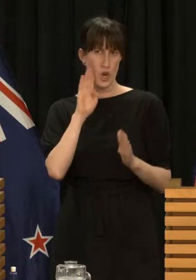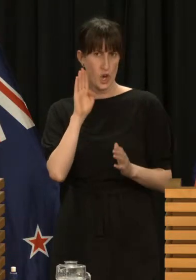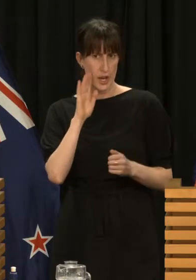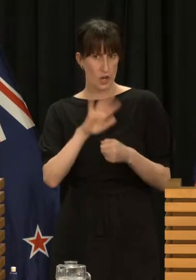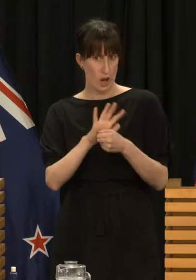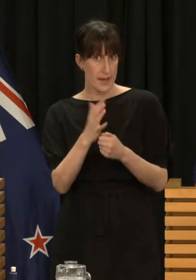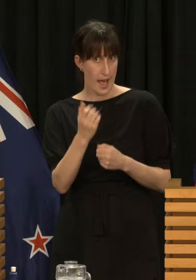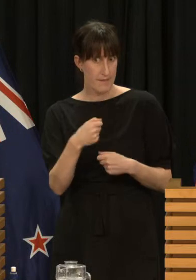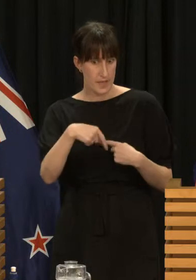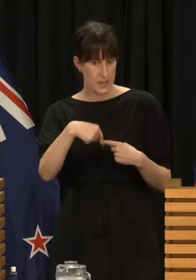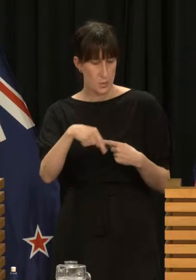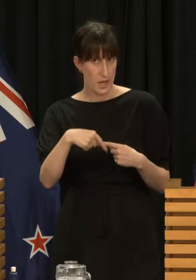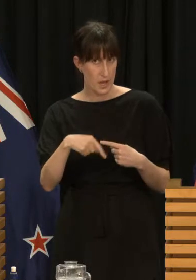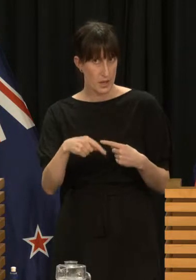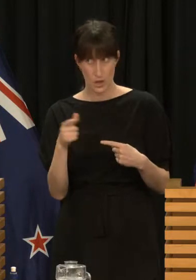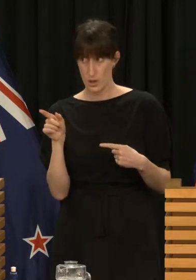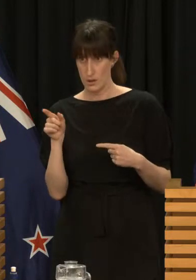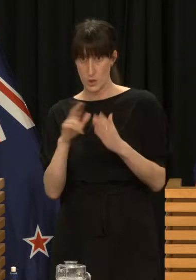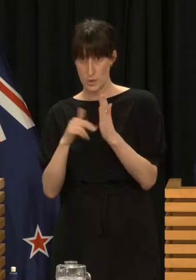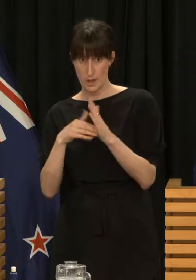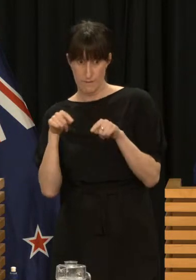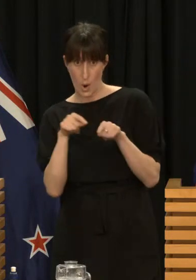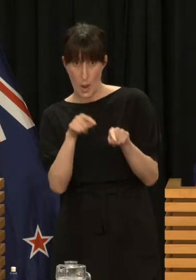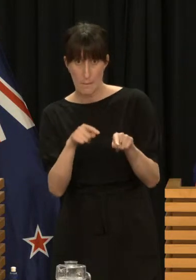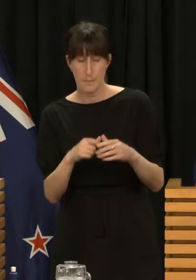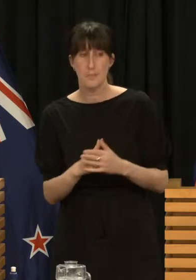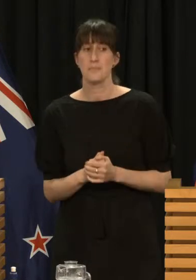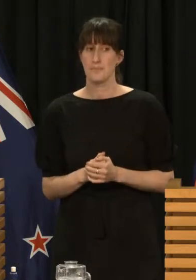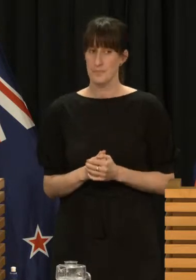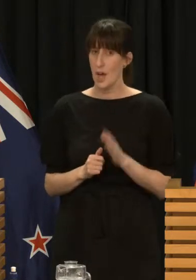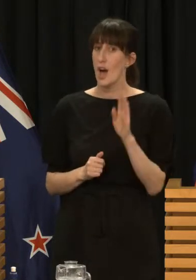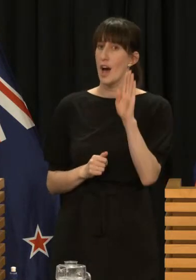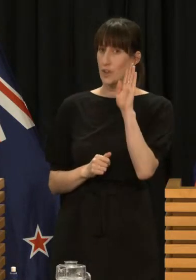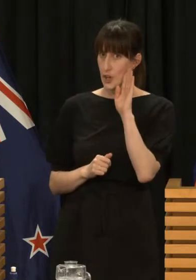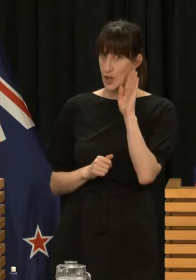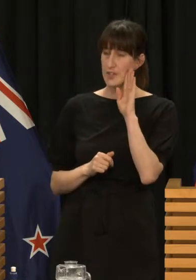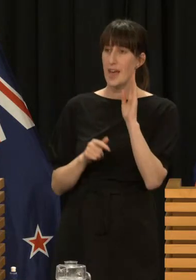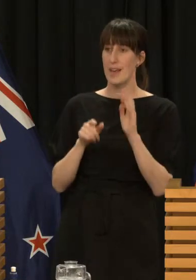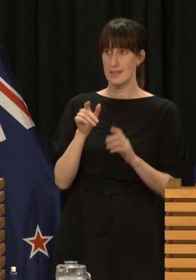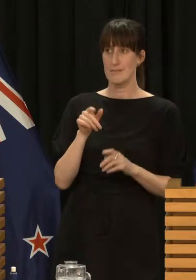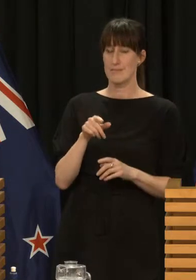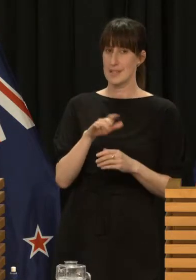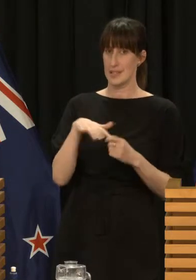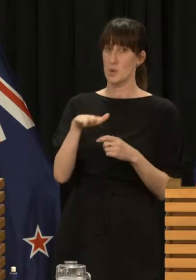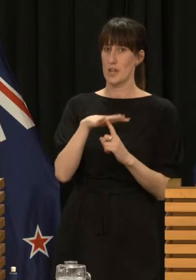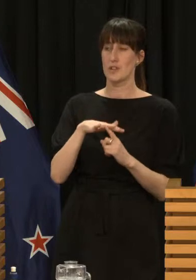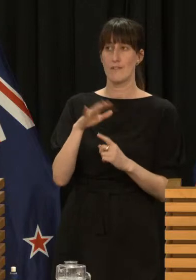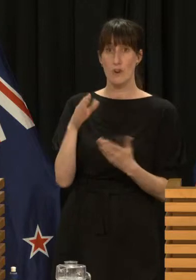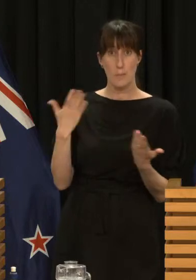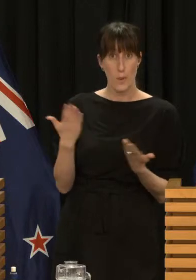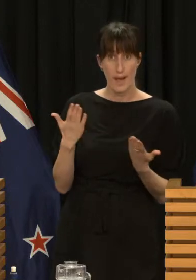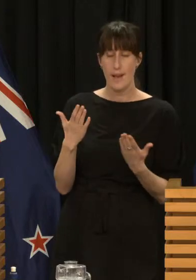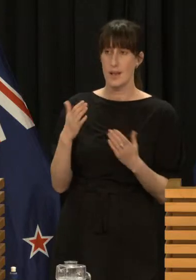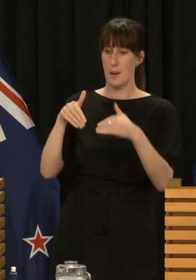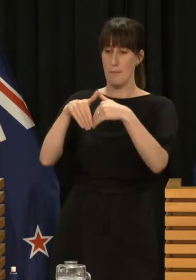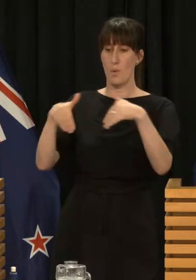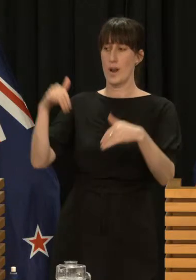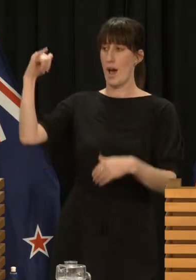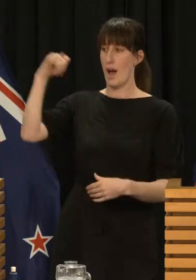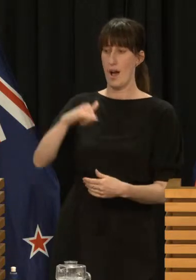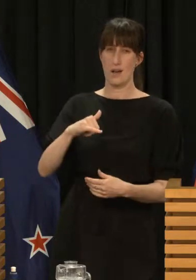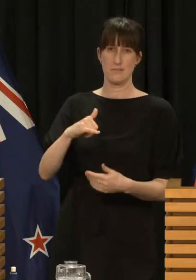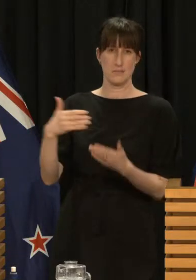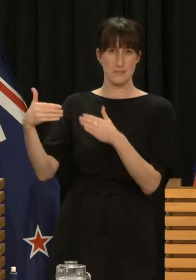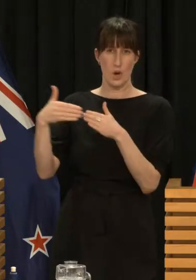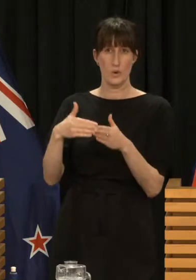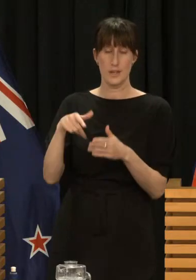up at their border, so they are managing their own sort of managed isolation facility at the border, which is great. Certainly New Zealand has worked very